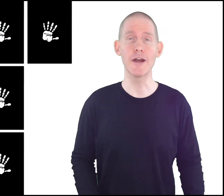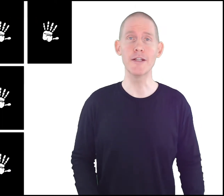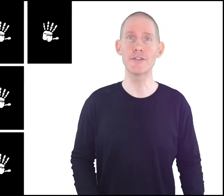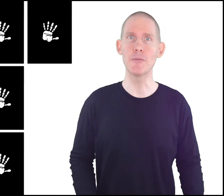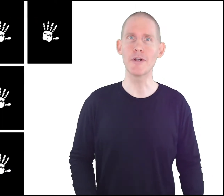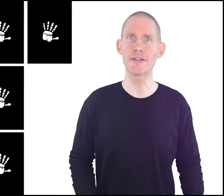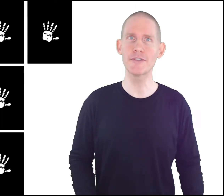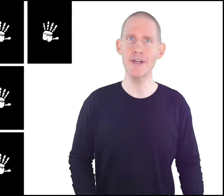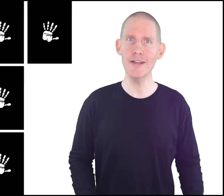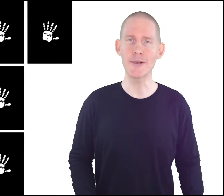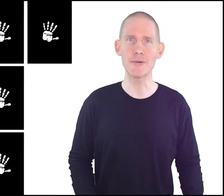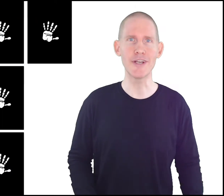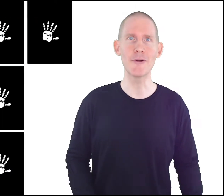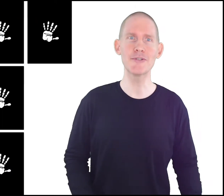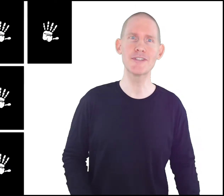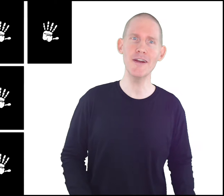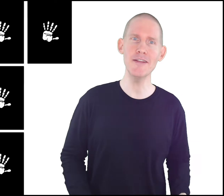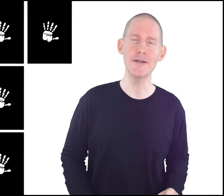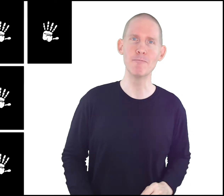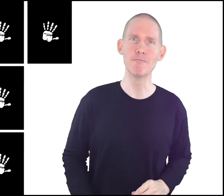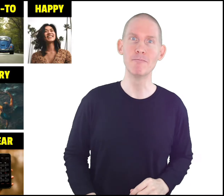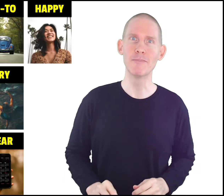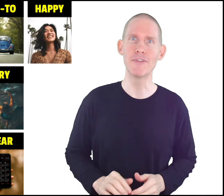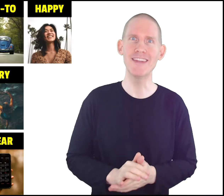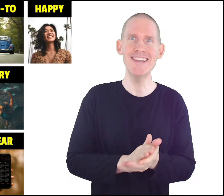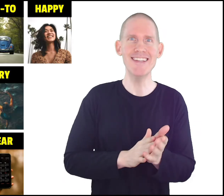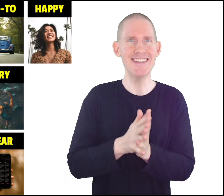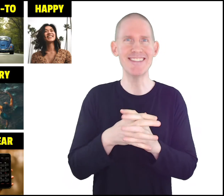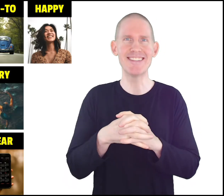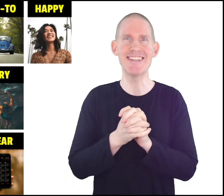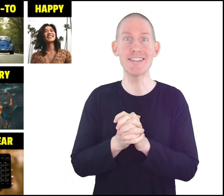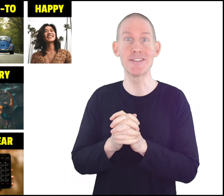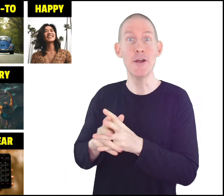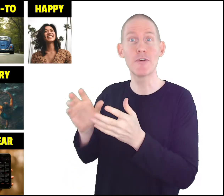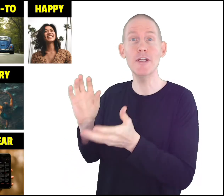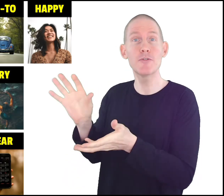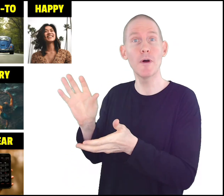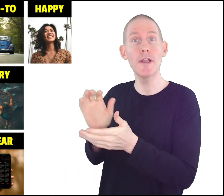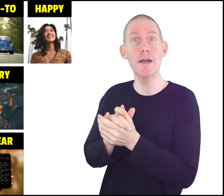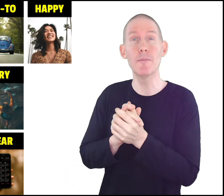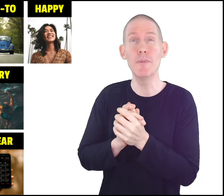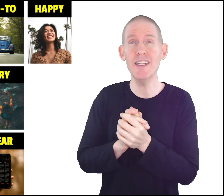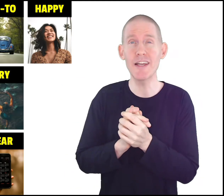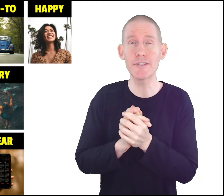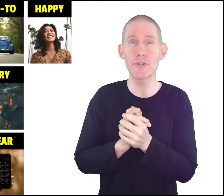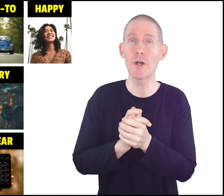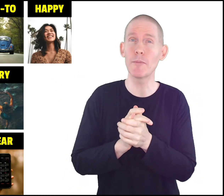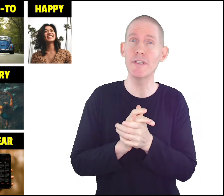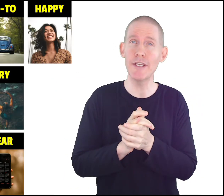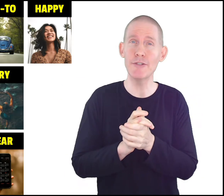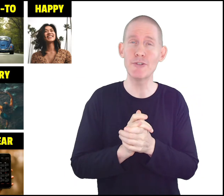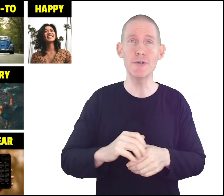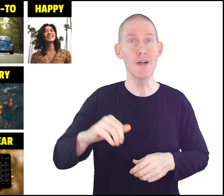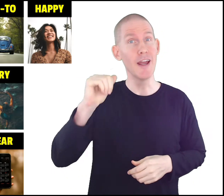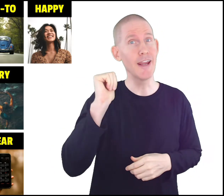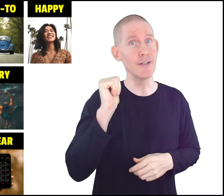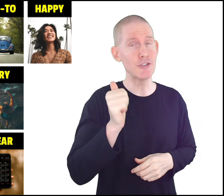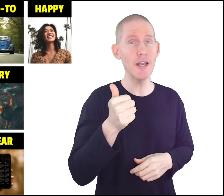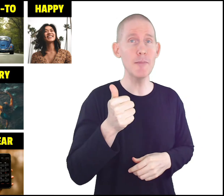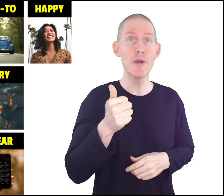in American Sign Language, how to sign them. These, yes, for each one I have a mini lesson where I'm going to teach you hand shape,